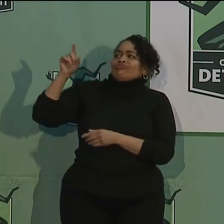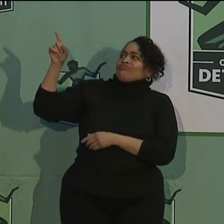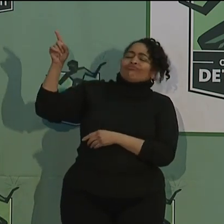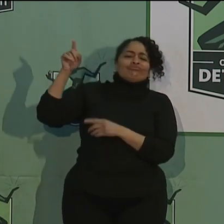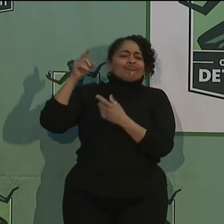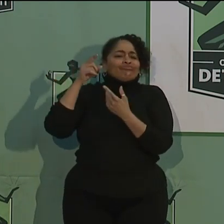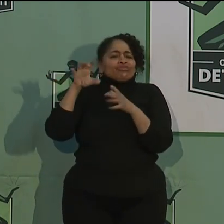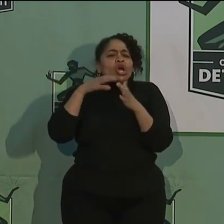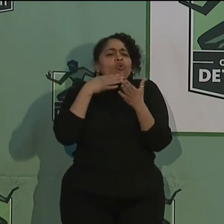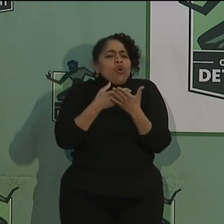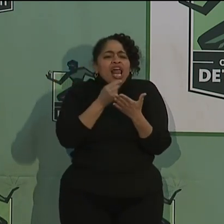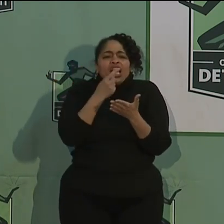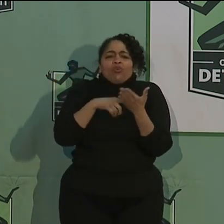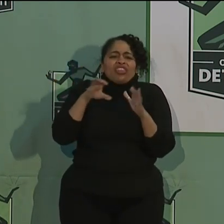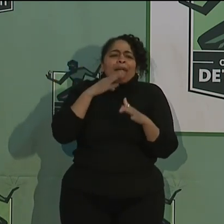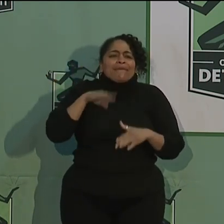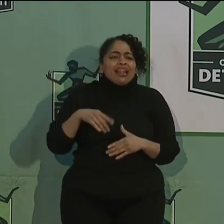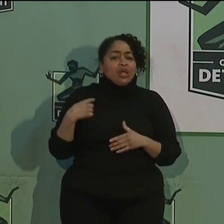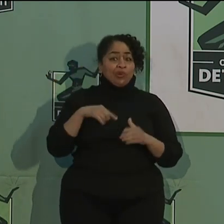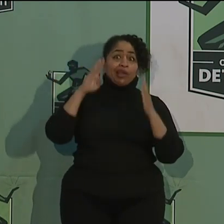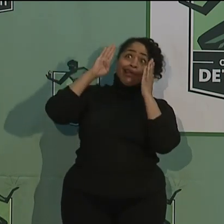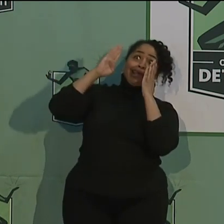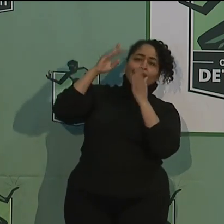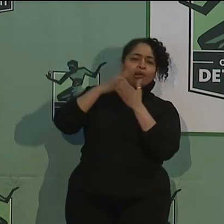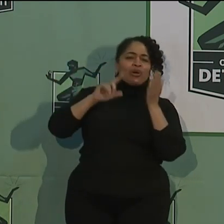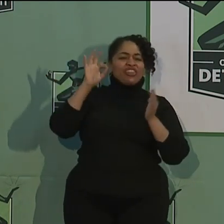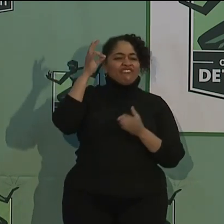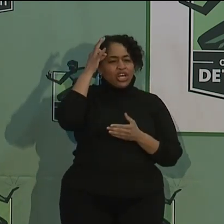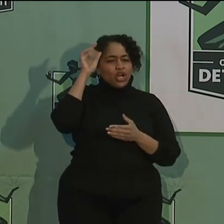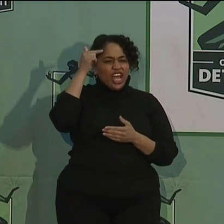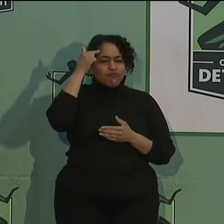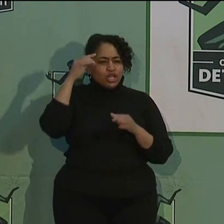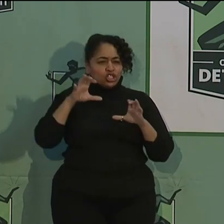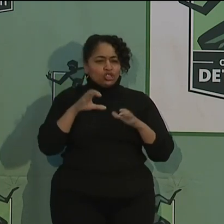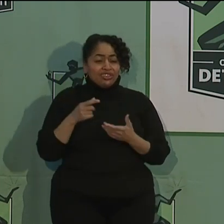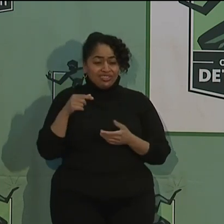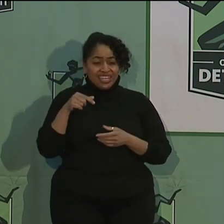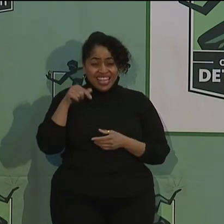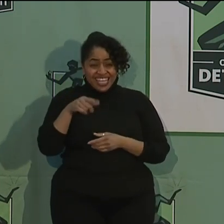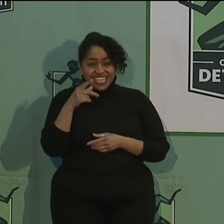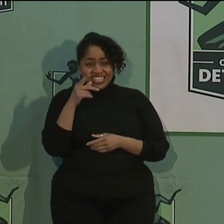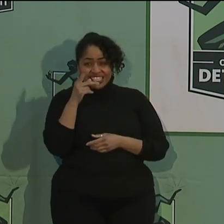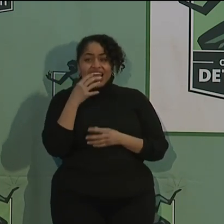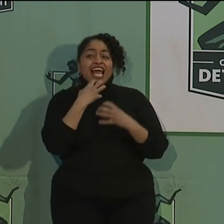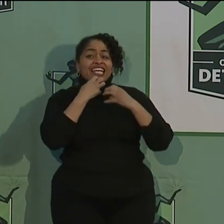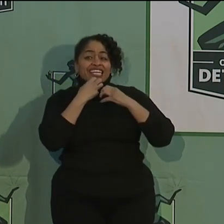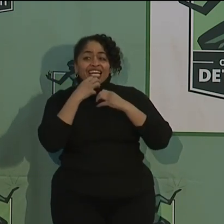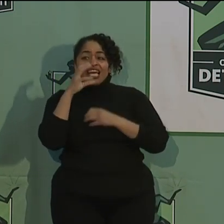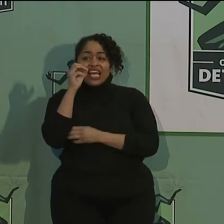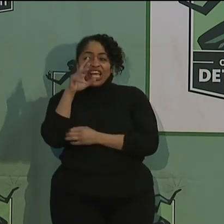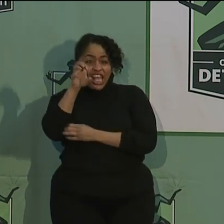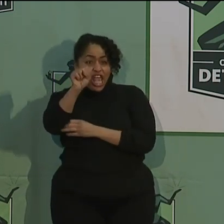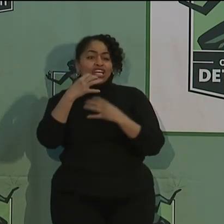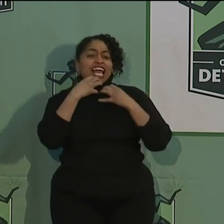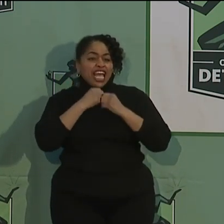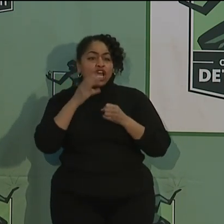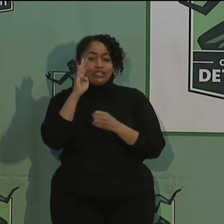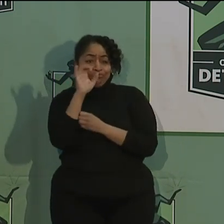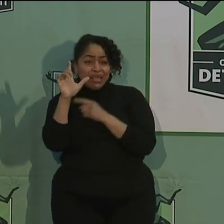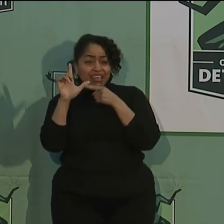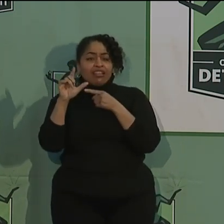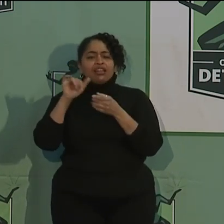it seems like we pay a lot of attention to what the federal government has done badly. This CARES bill is an example of what the federal government did